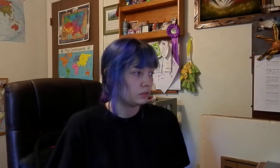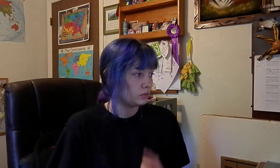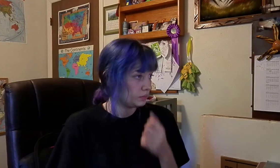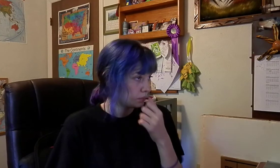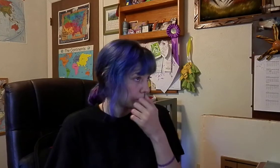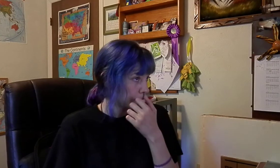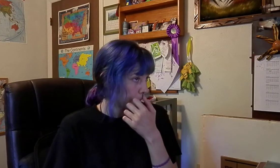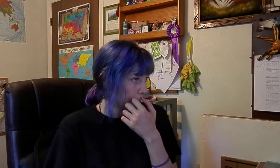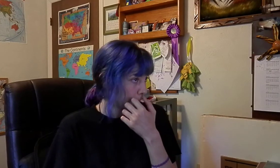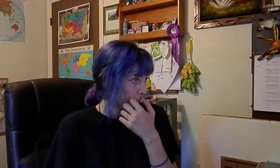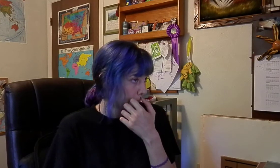four.